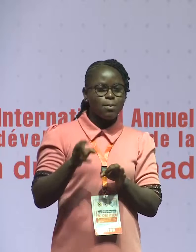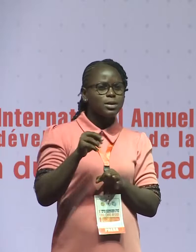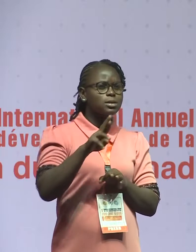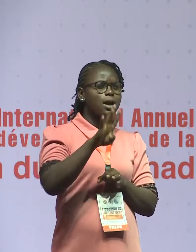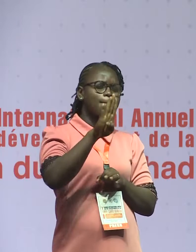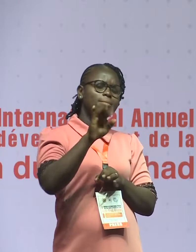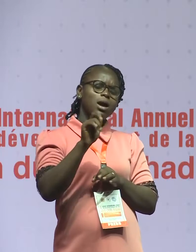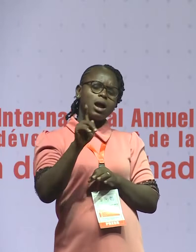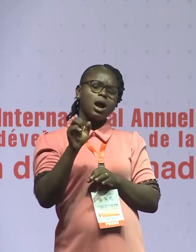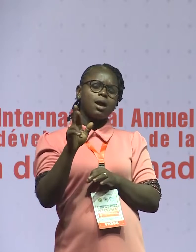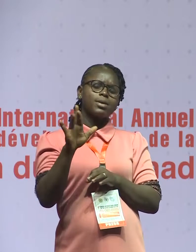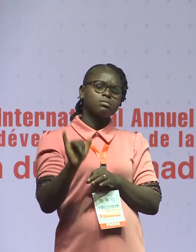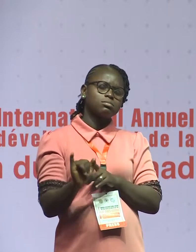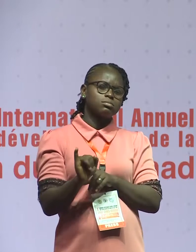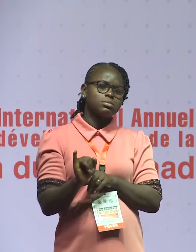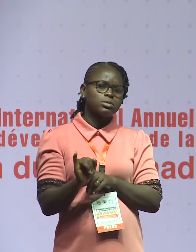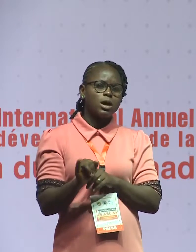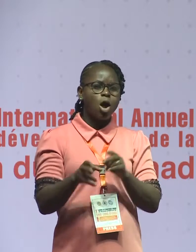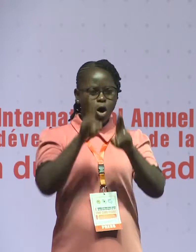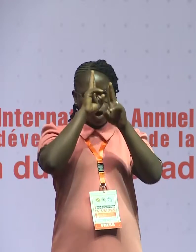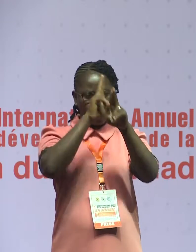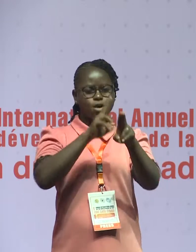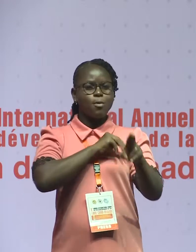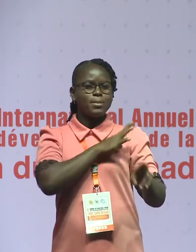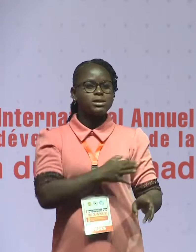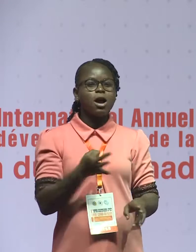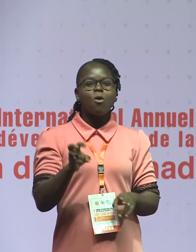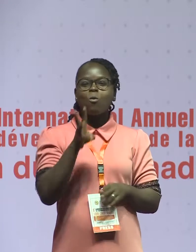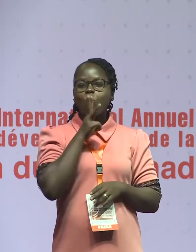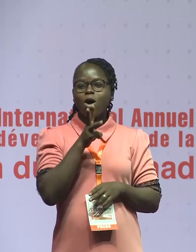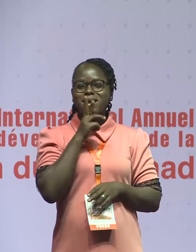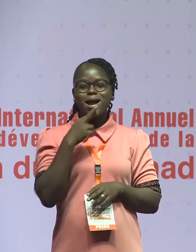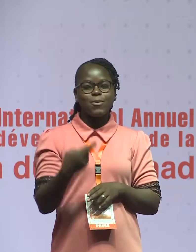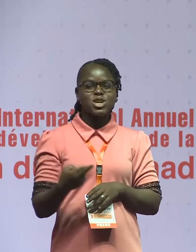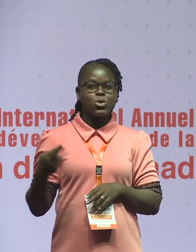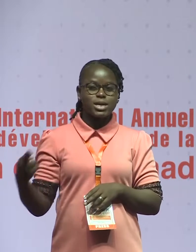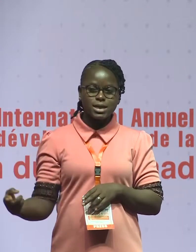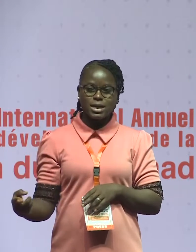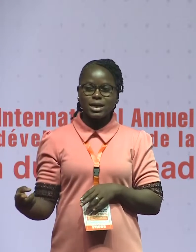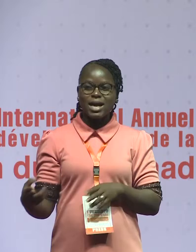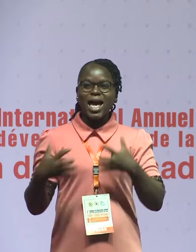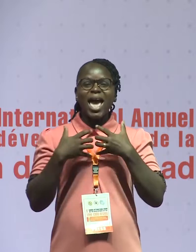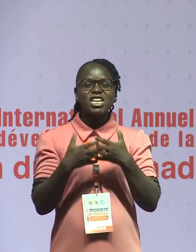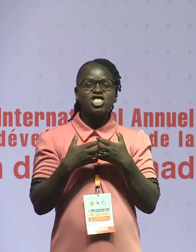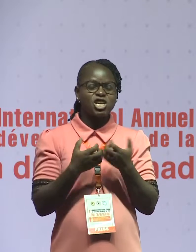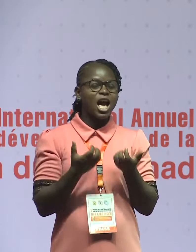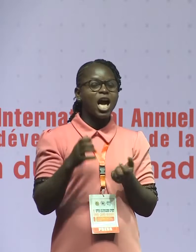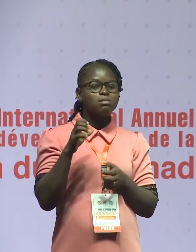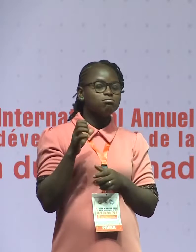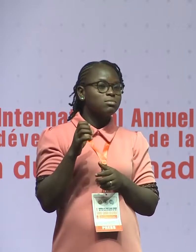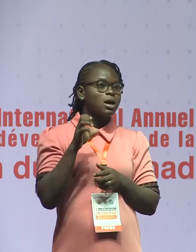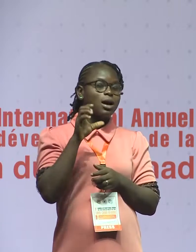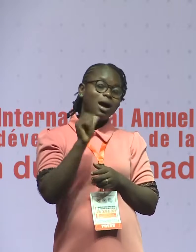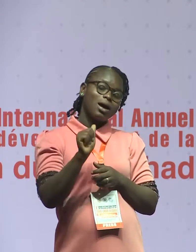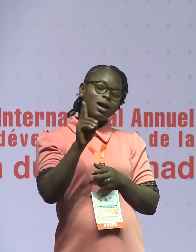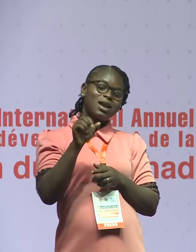Bakari, the Honorable Minister of Water Resources, Engineer Suleiman Hussein Adamu, who